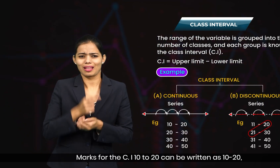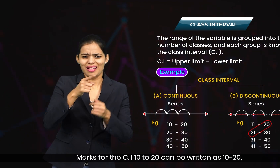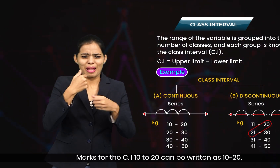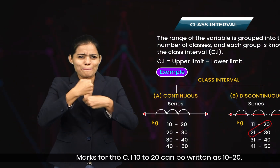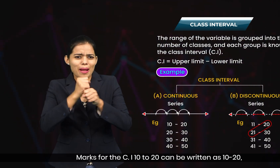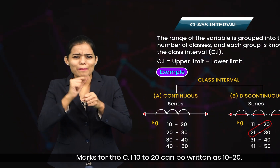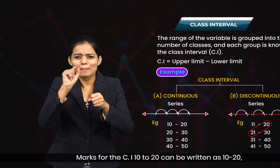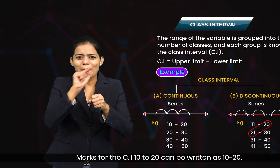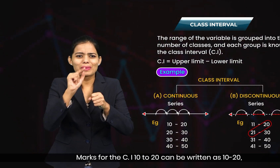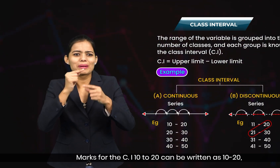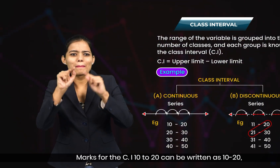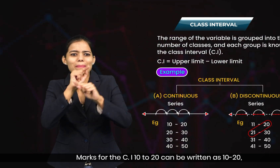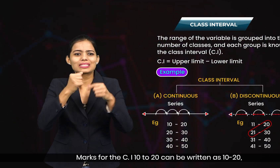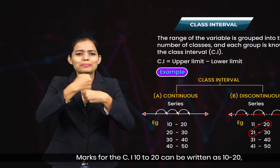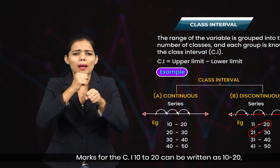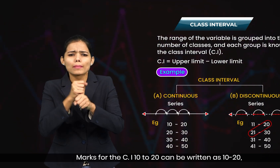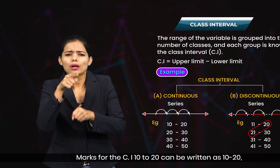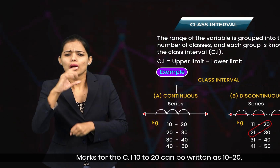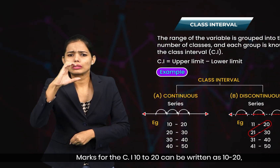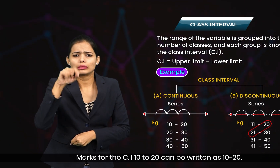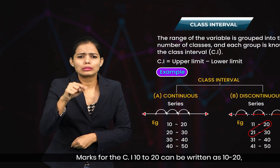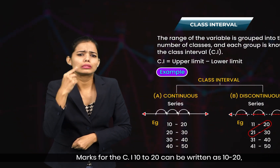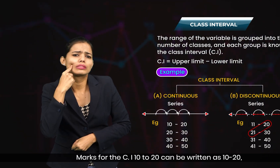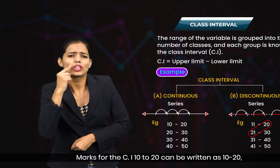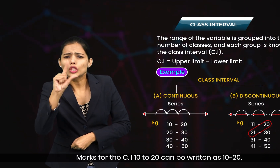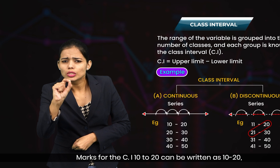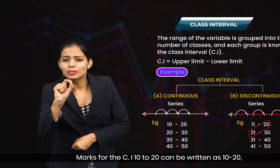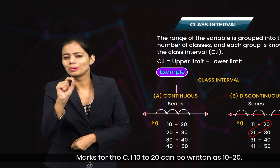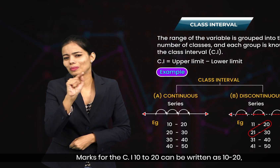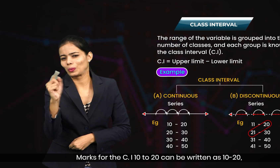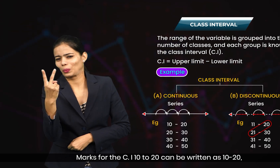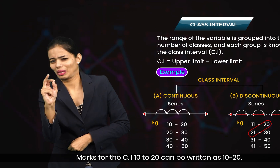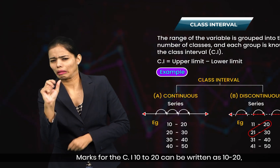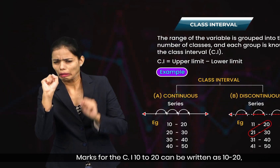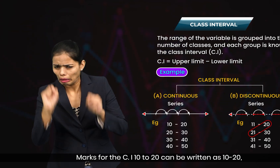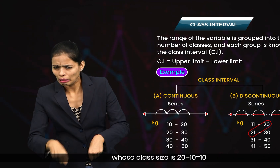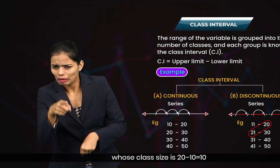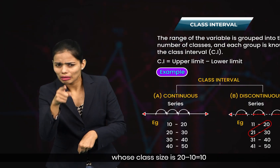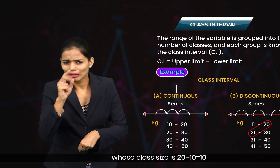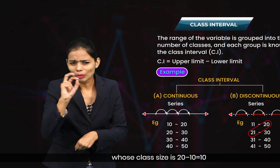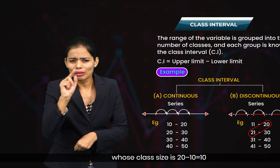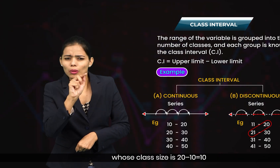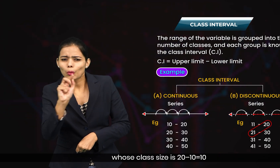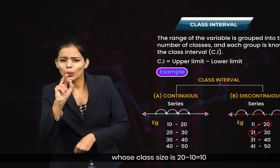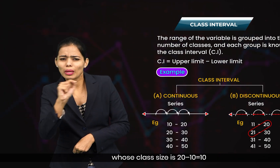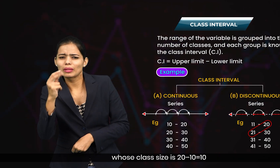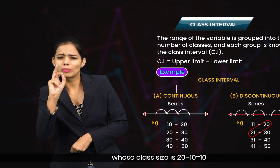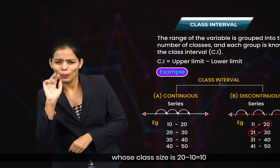the Ci 10 to 20 can be written as 10 minus 20, whose class's size is 20